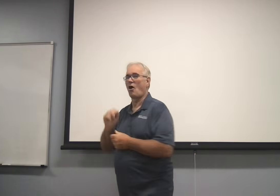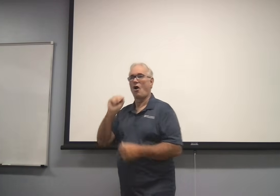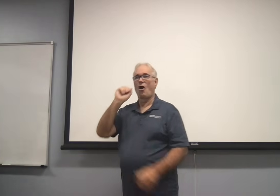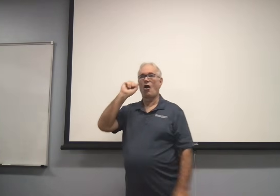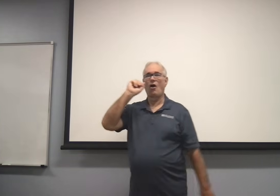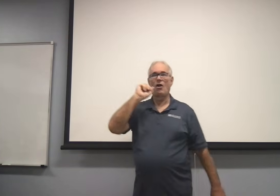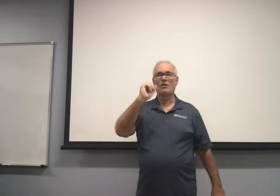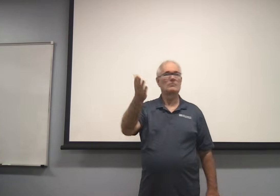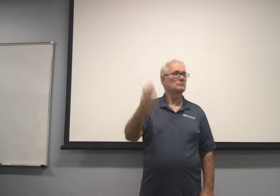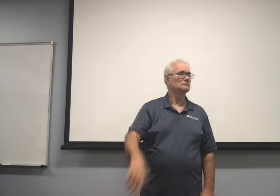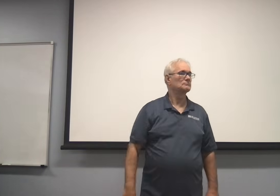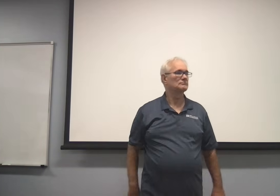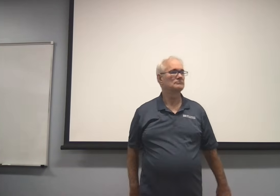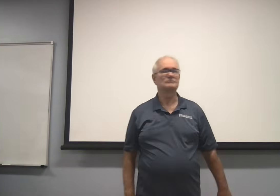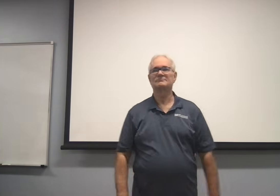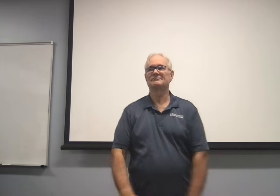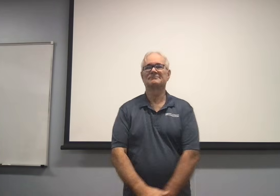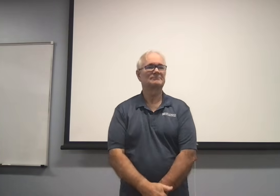Repeat that, ask them to repeat that.